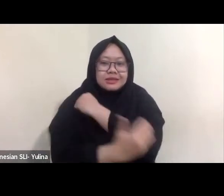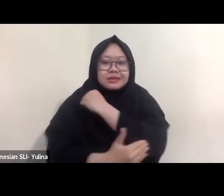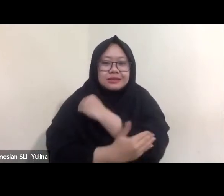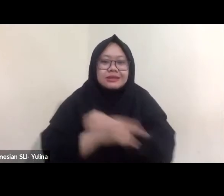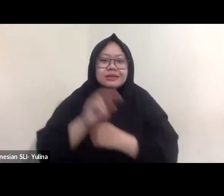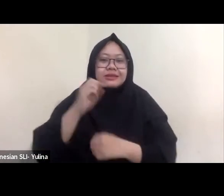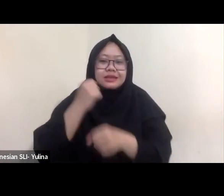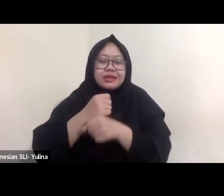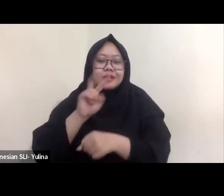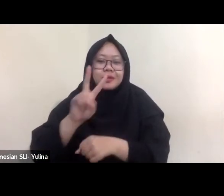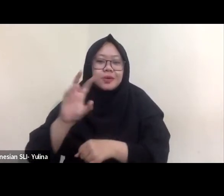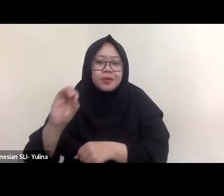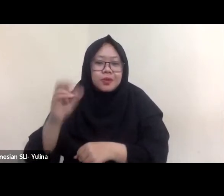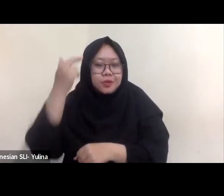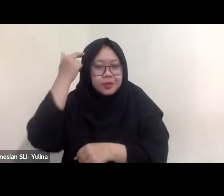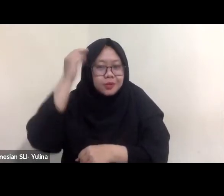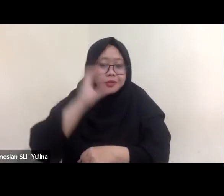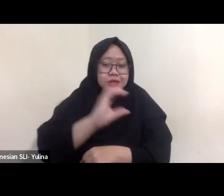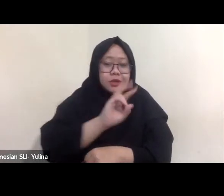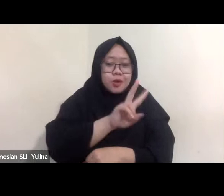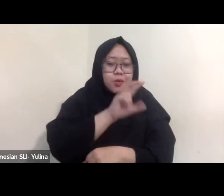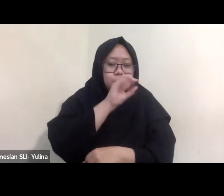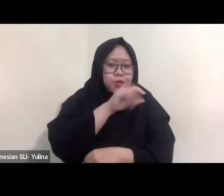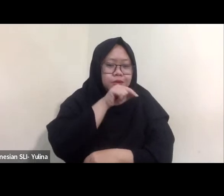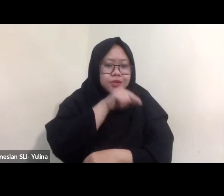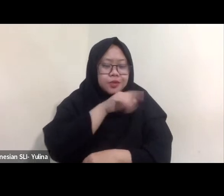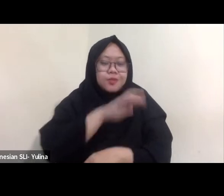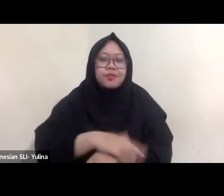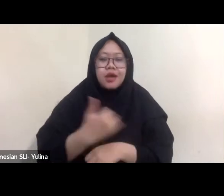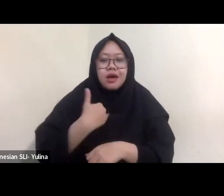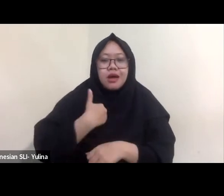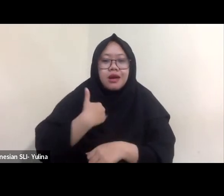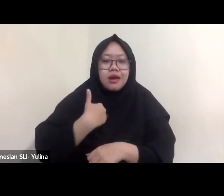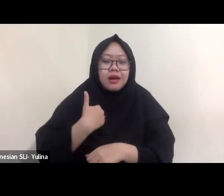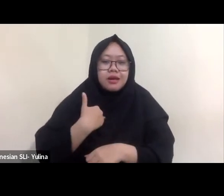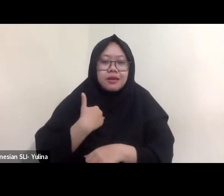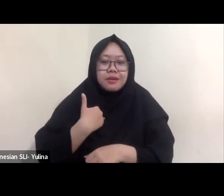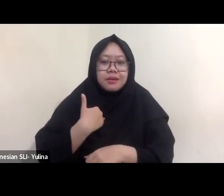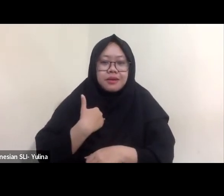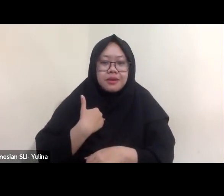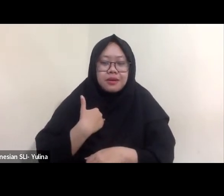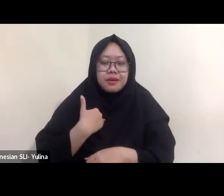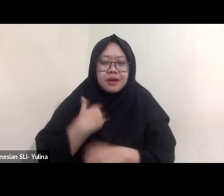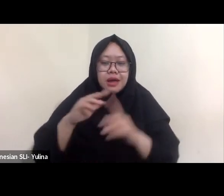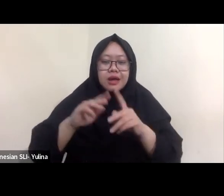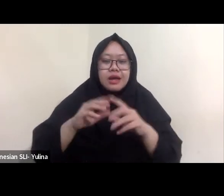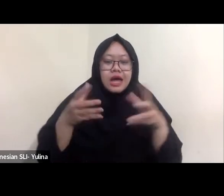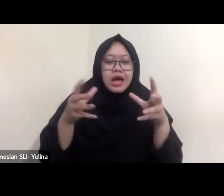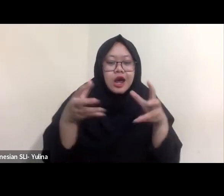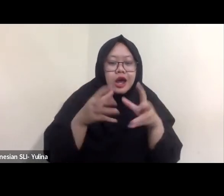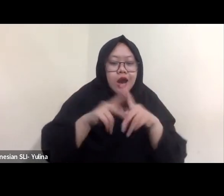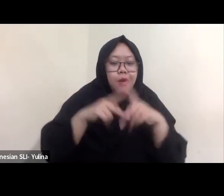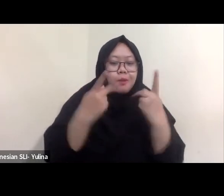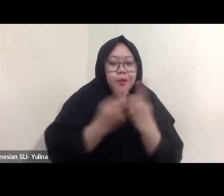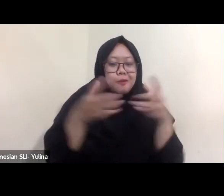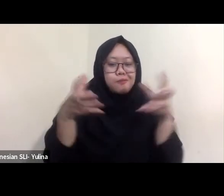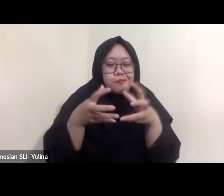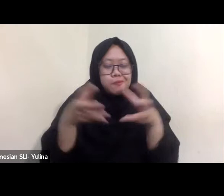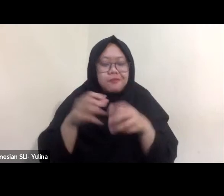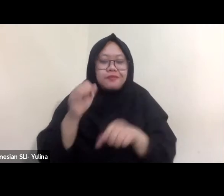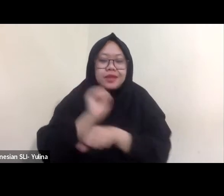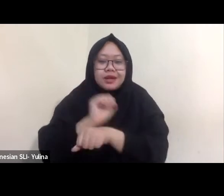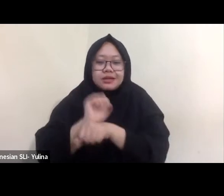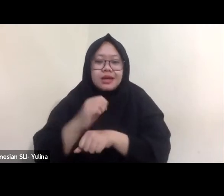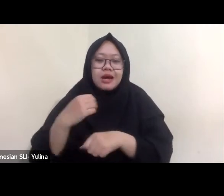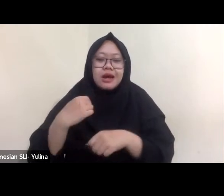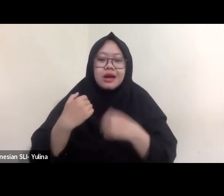we have education, digitalization, and civic space working group, which today organize,